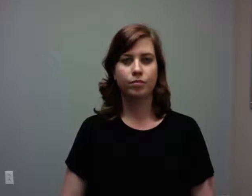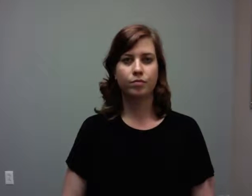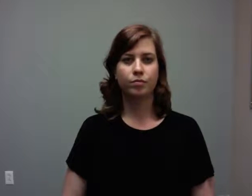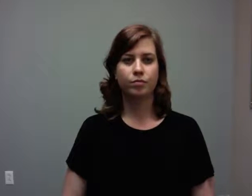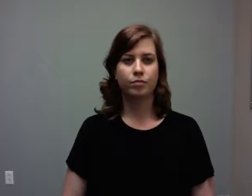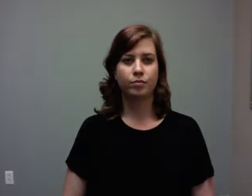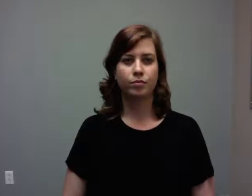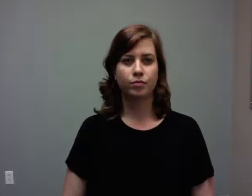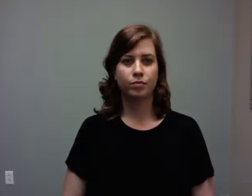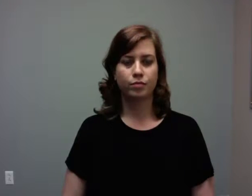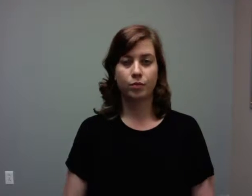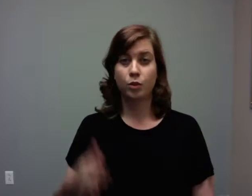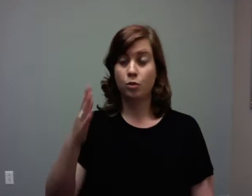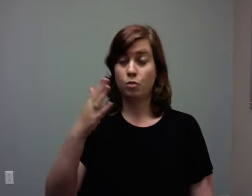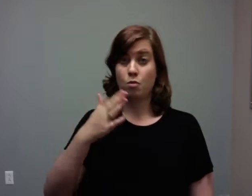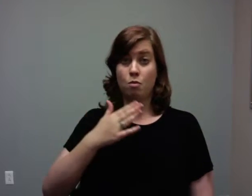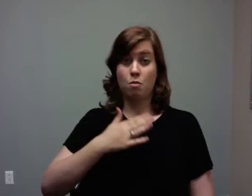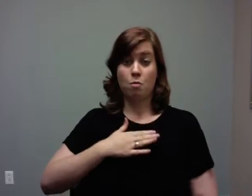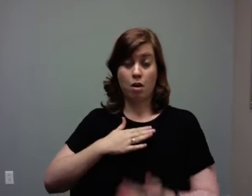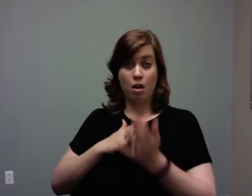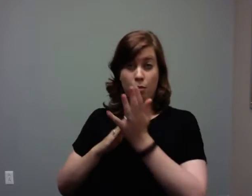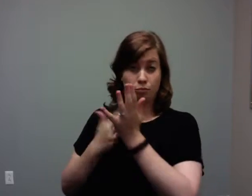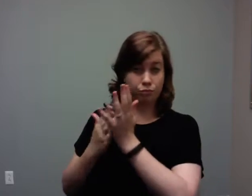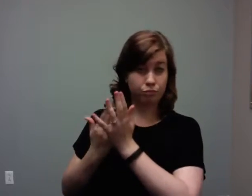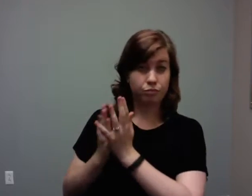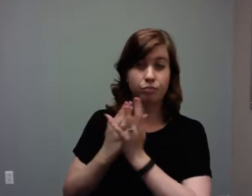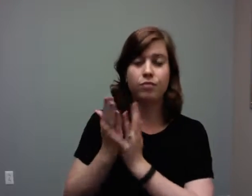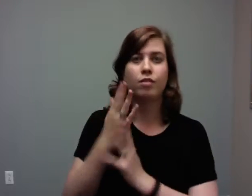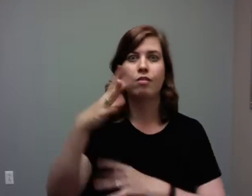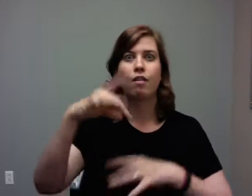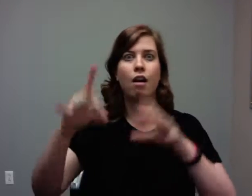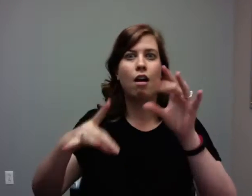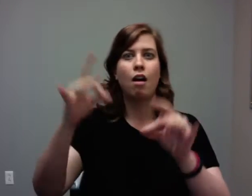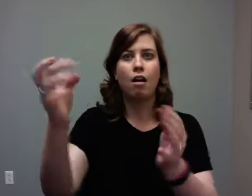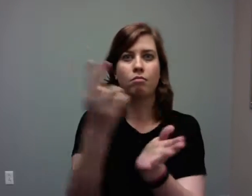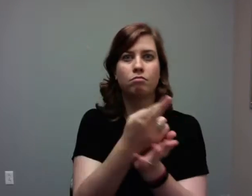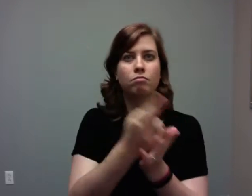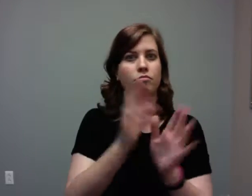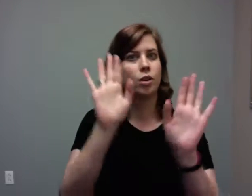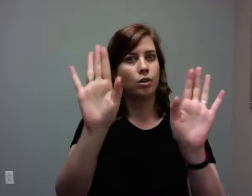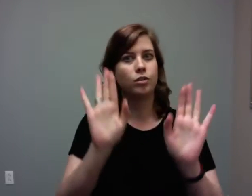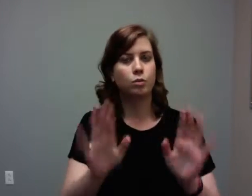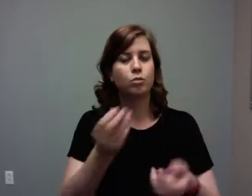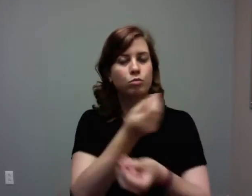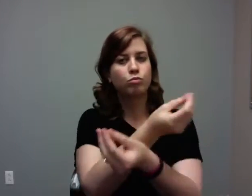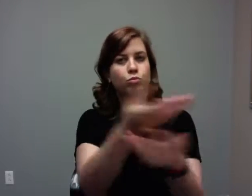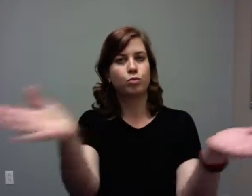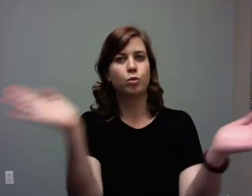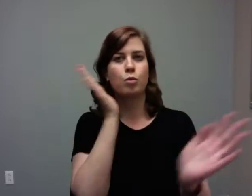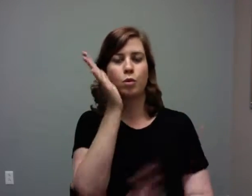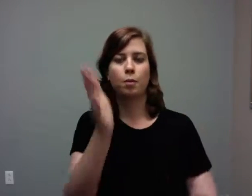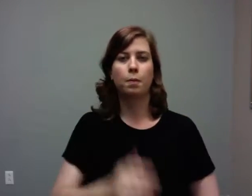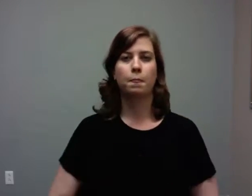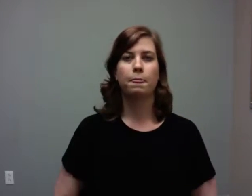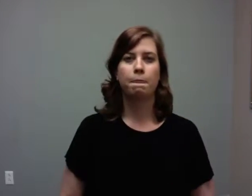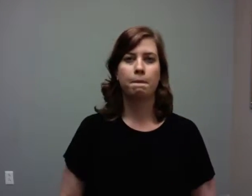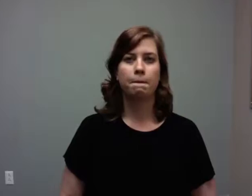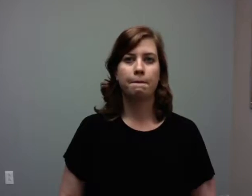thought I'd share them with you guys. I found my birth father by registering on